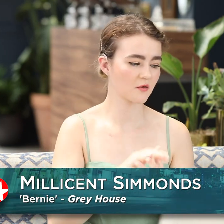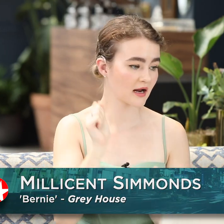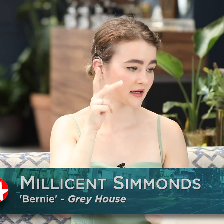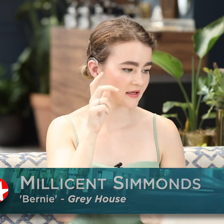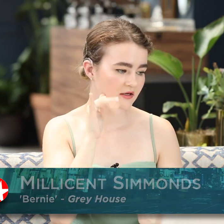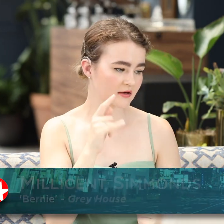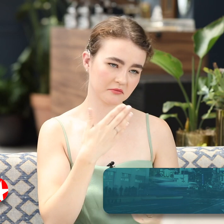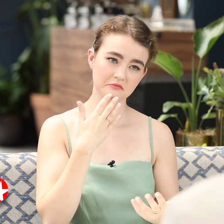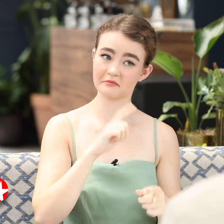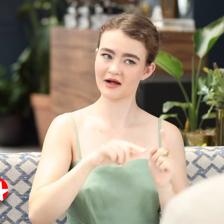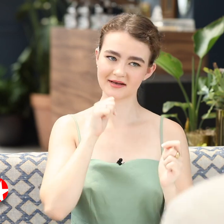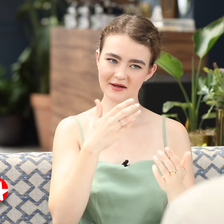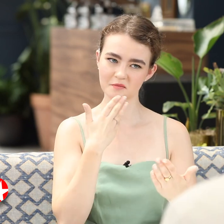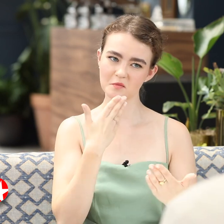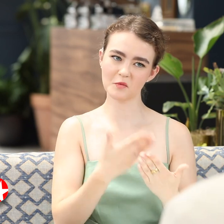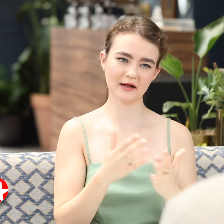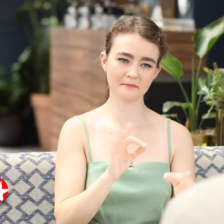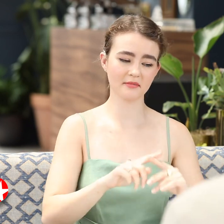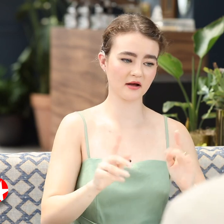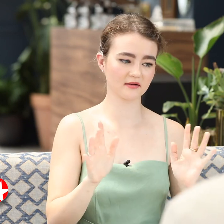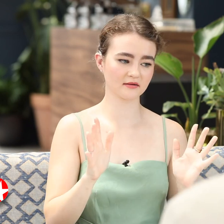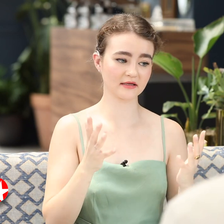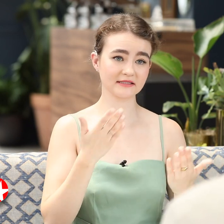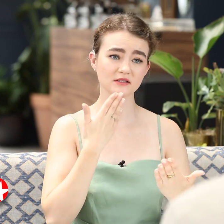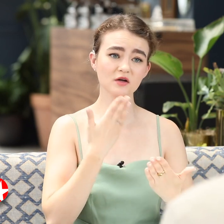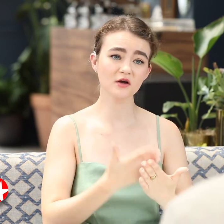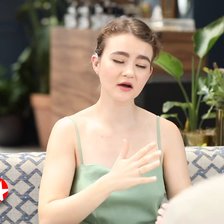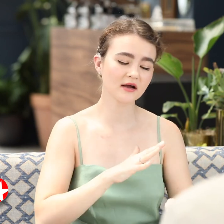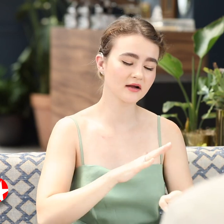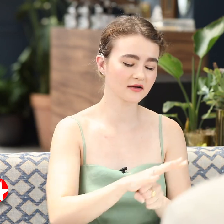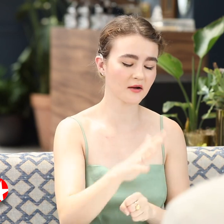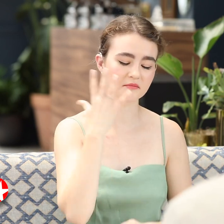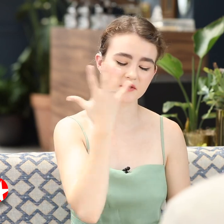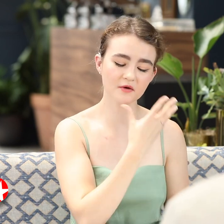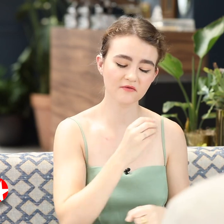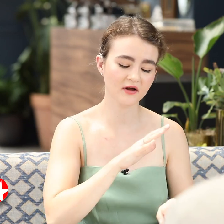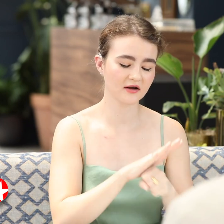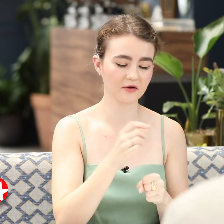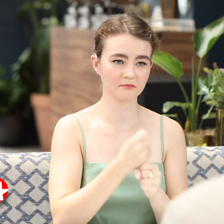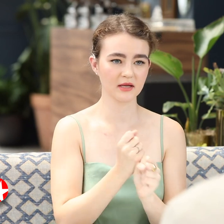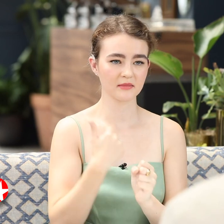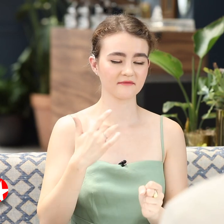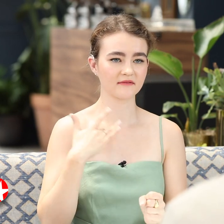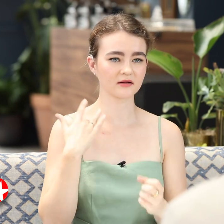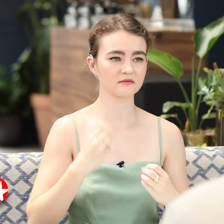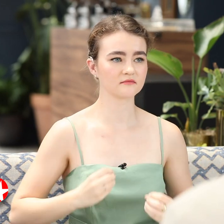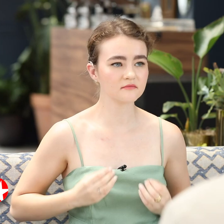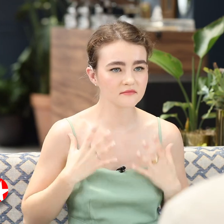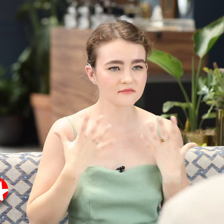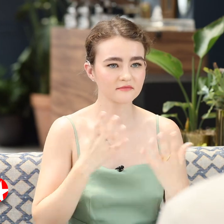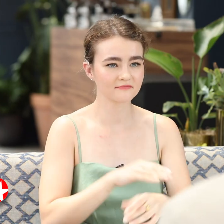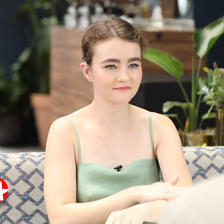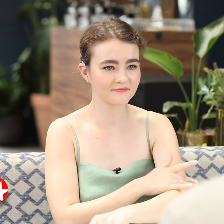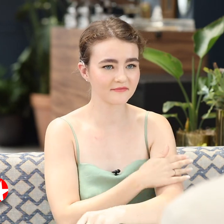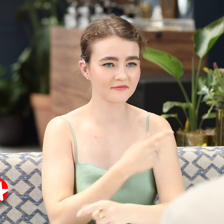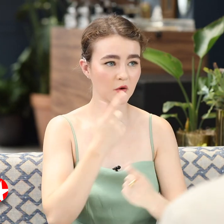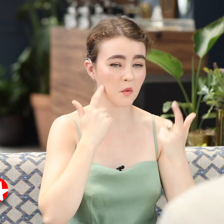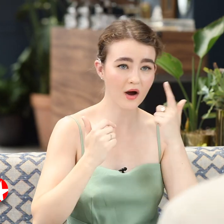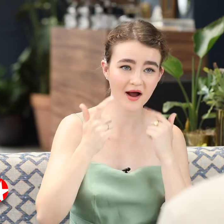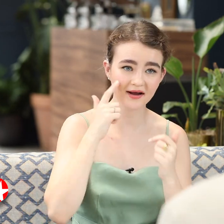music, I mean, I have a cochlear implant, I can hear it. Not perfectly, no, but it's good enough for me to understand the beauty and the power of the music.